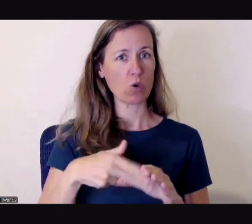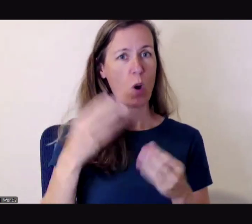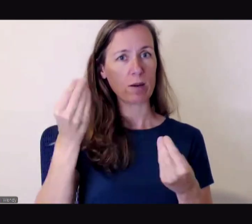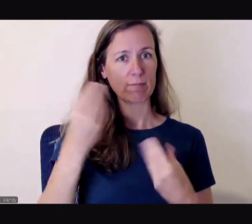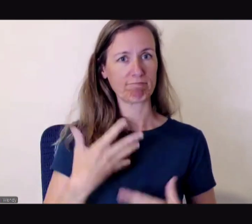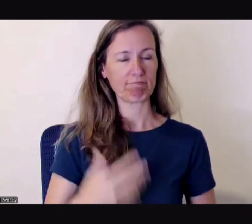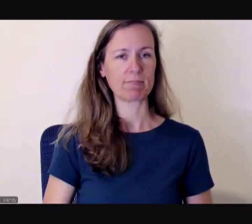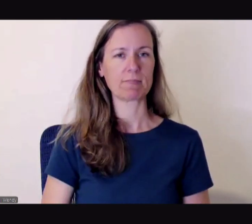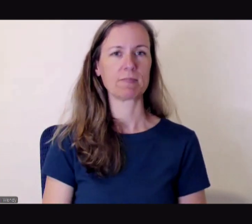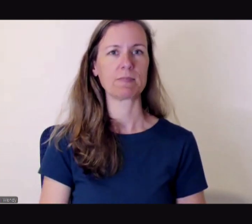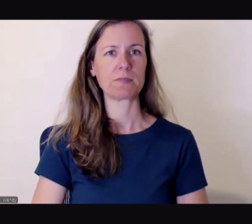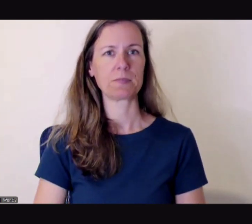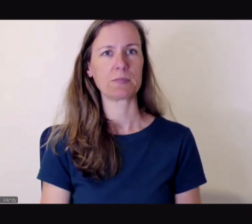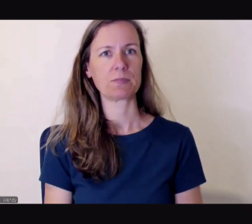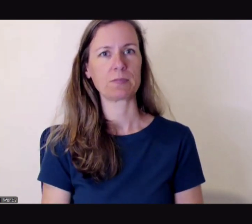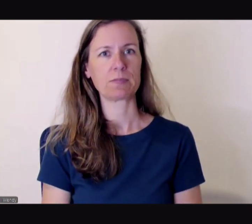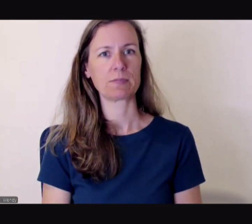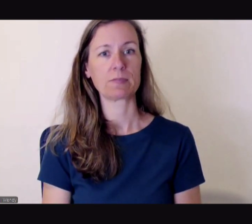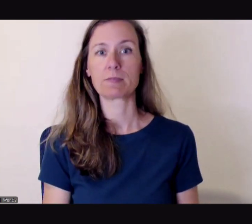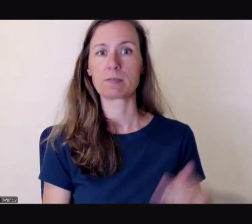Any questions for the planning board?